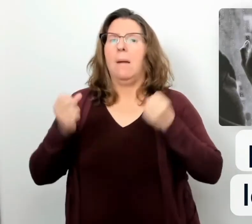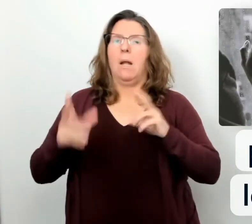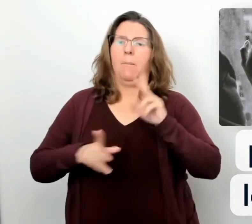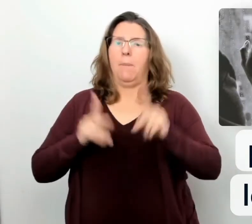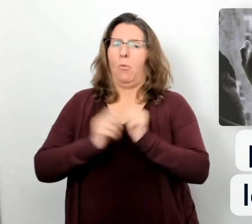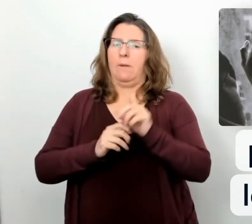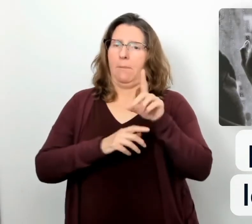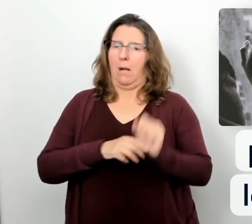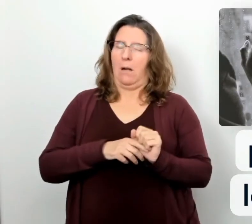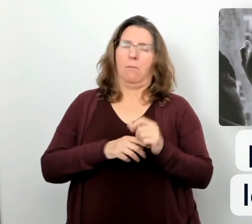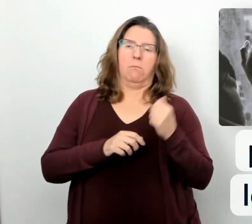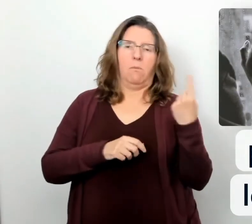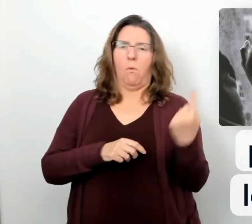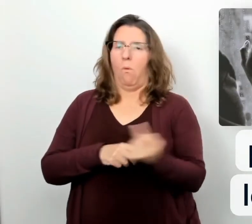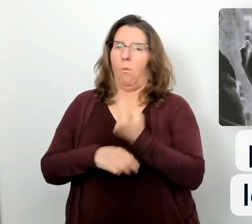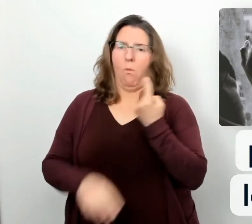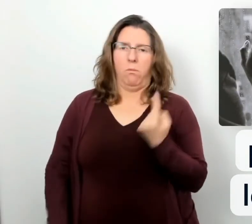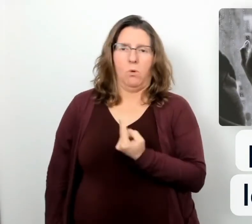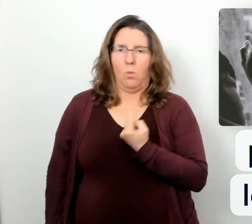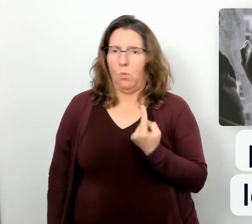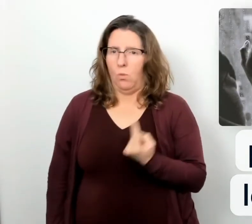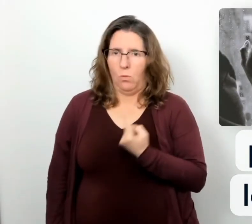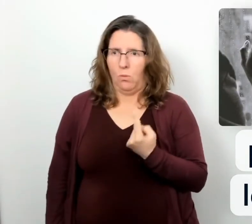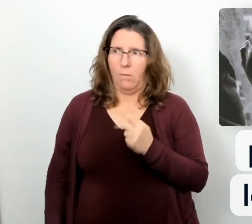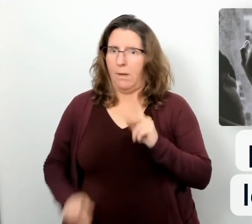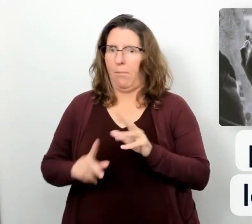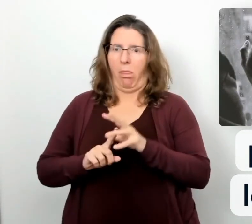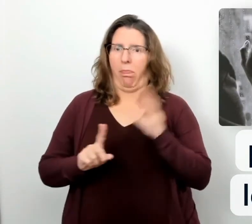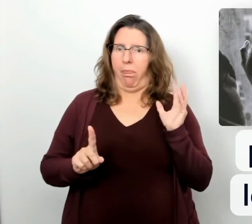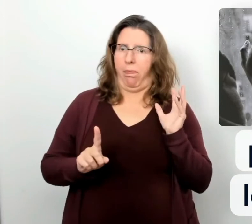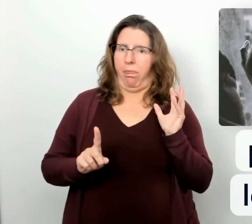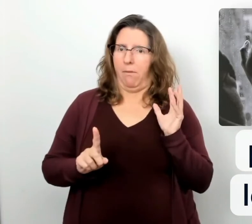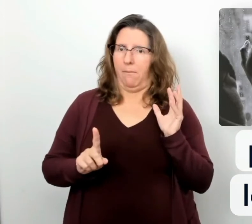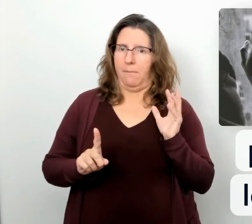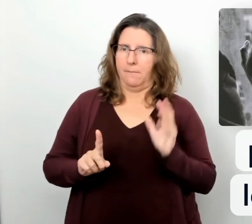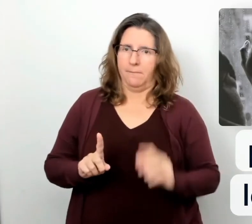Persons with disabilities experience pervasive loneliness.